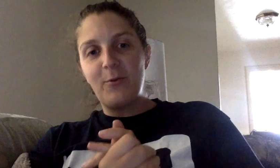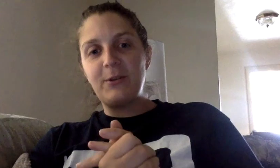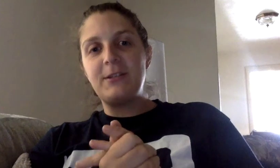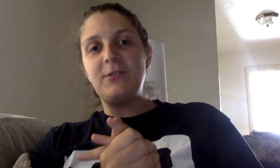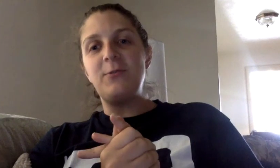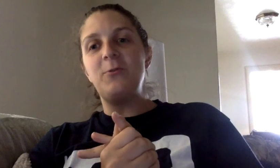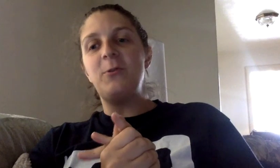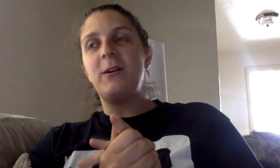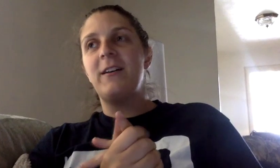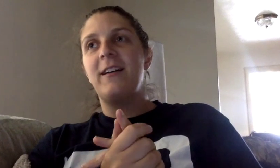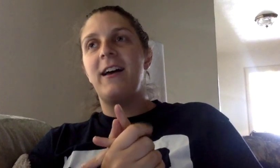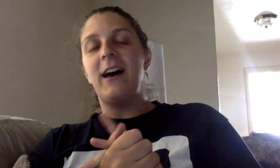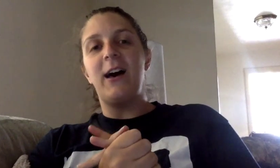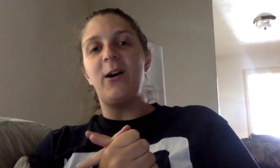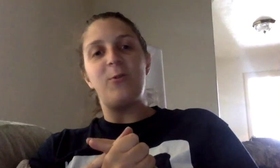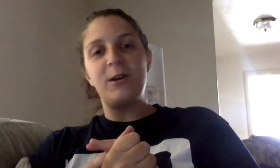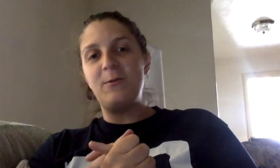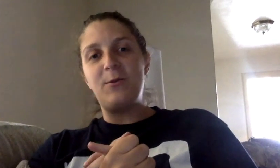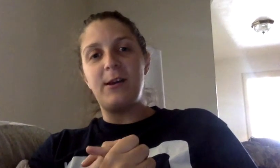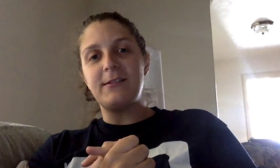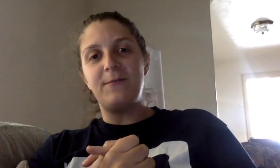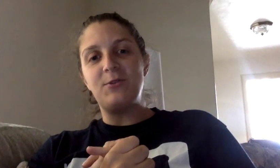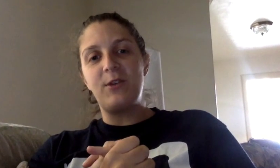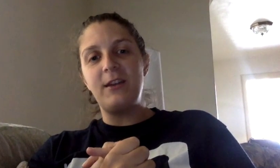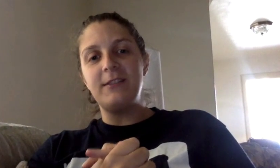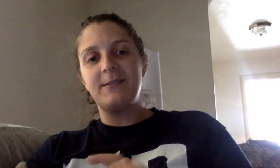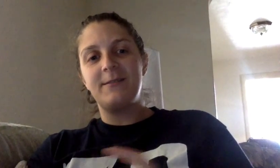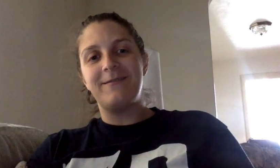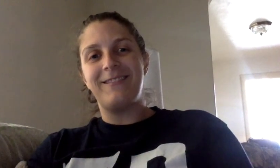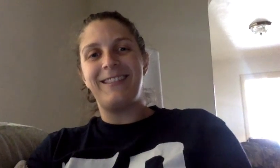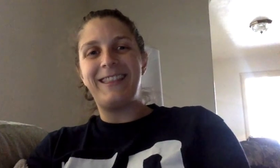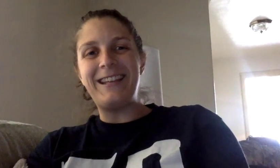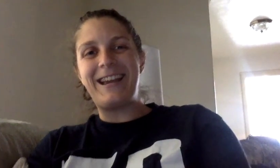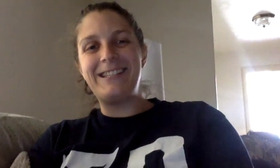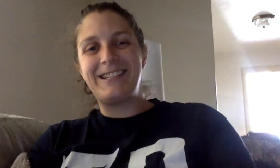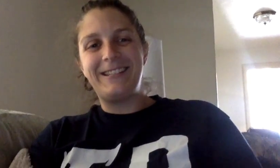I look forward to working with you guys on future things. Thanks, guys.